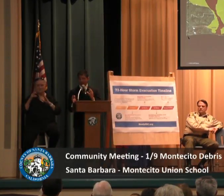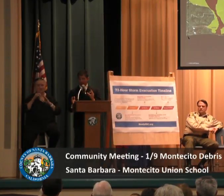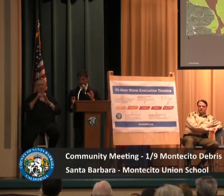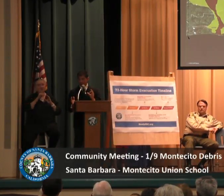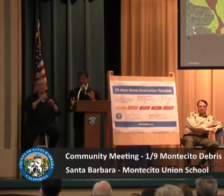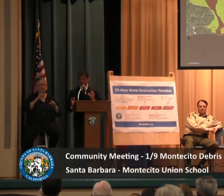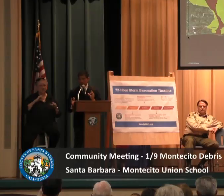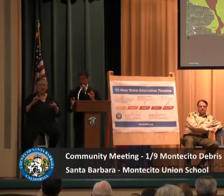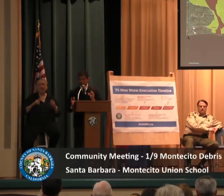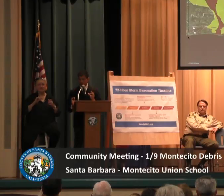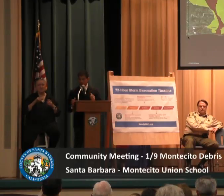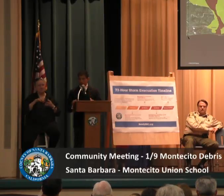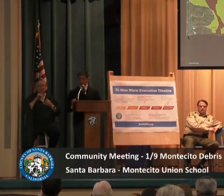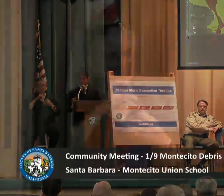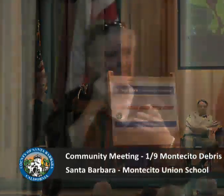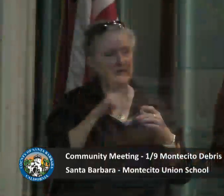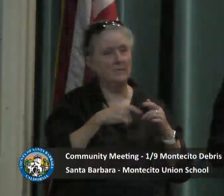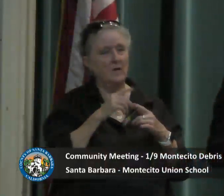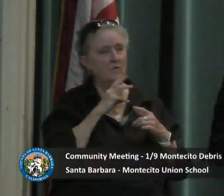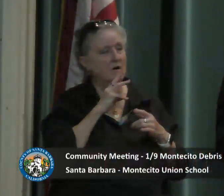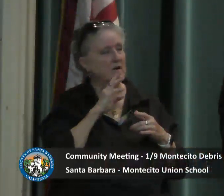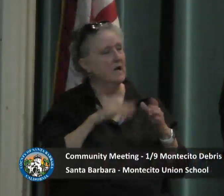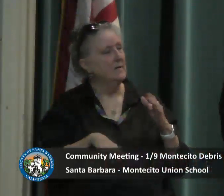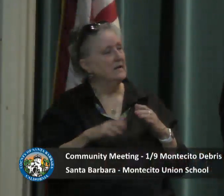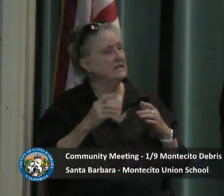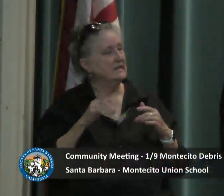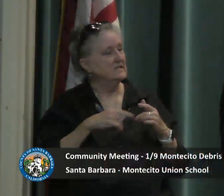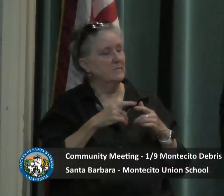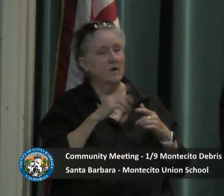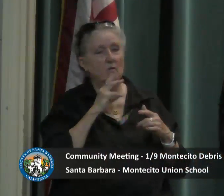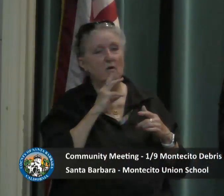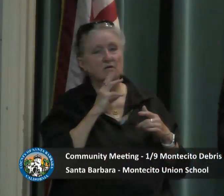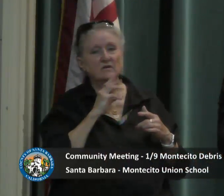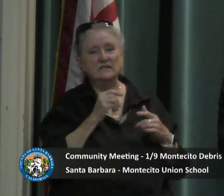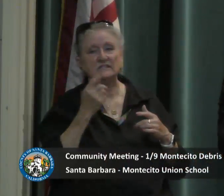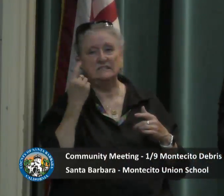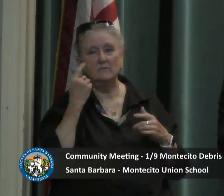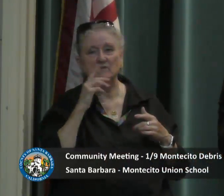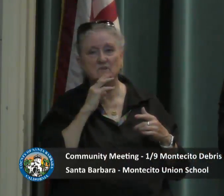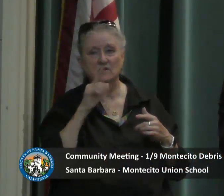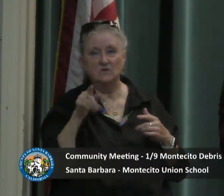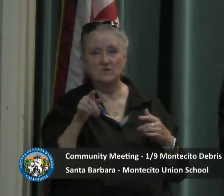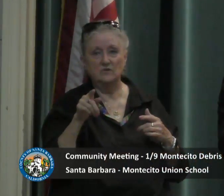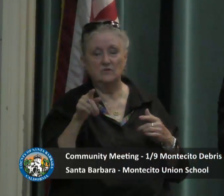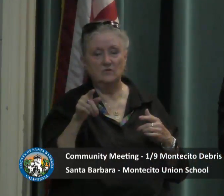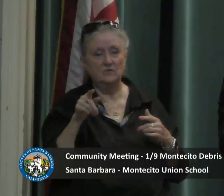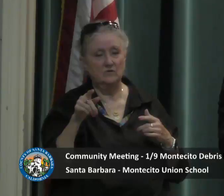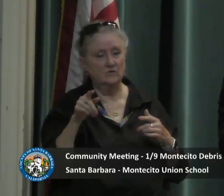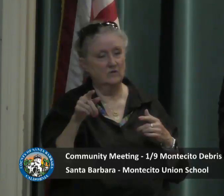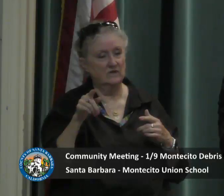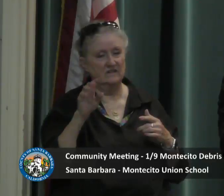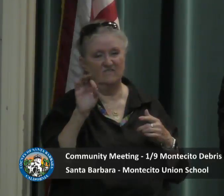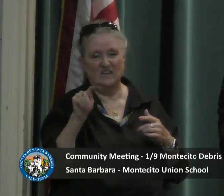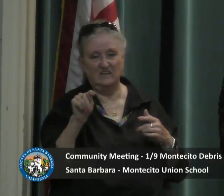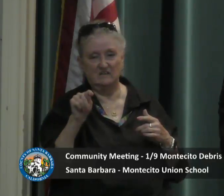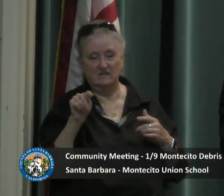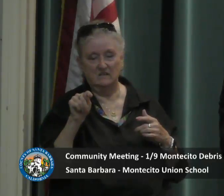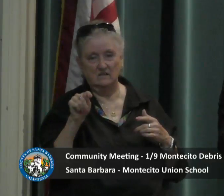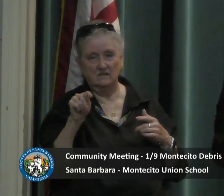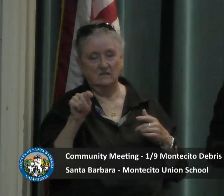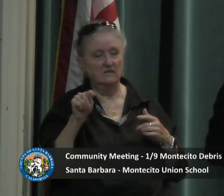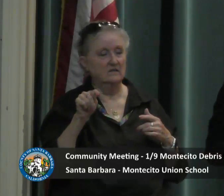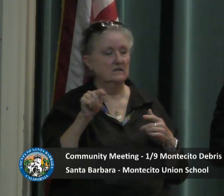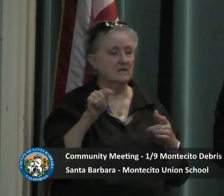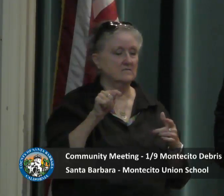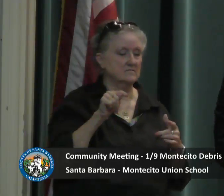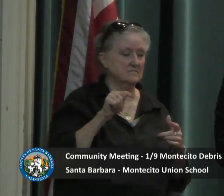I had to learn something about water. One of the basic things about water is if someone's talking to you in feet, they